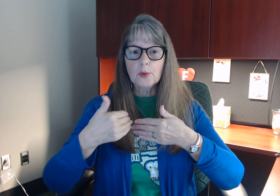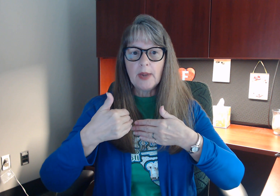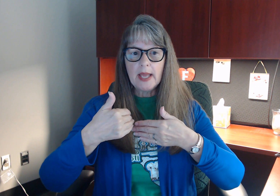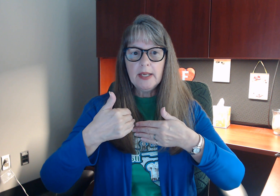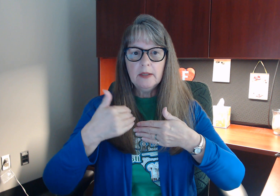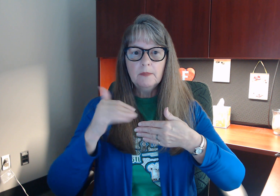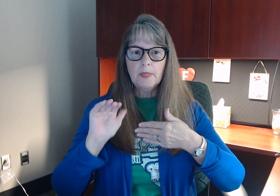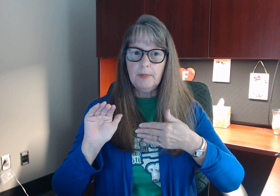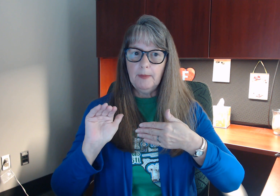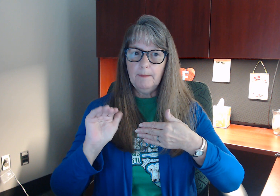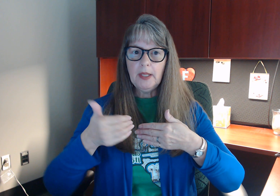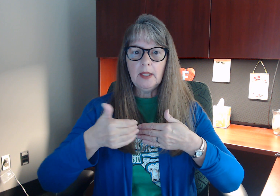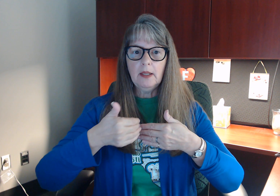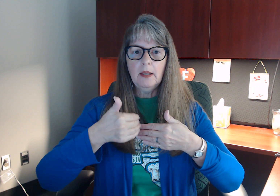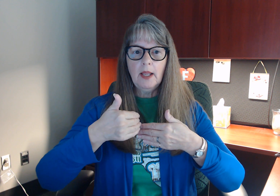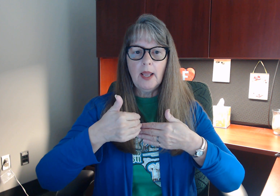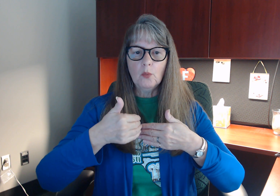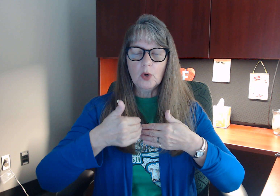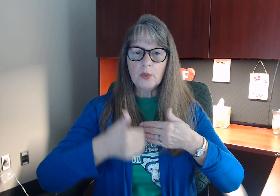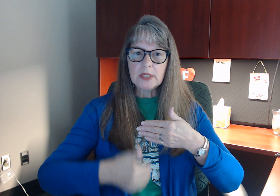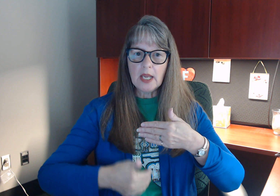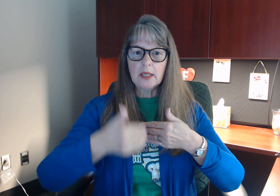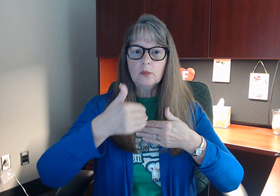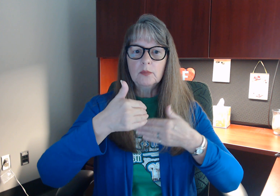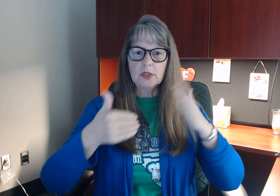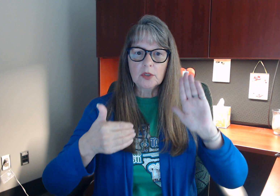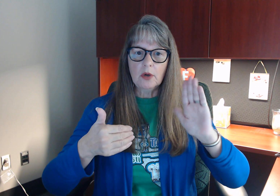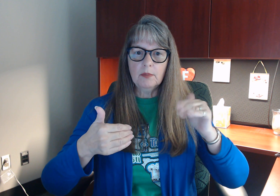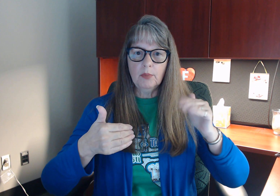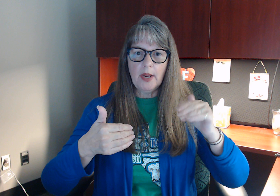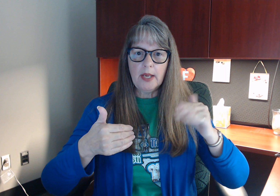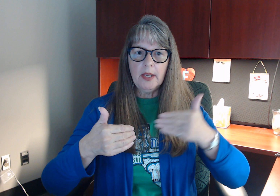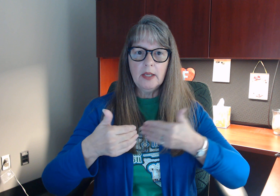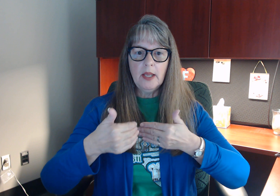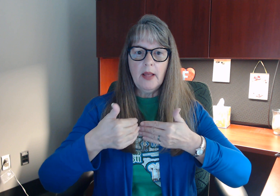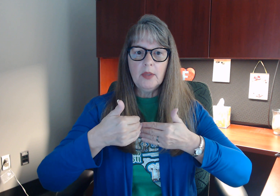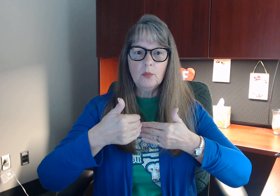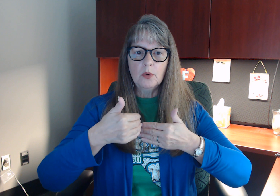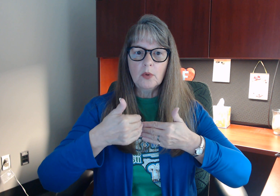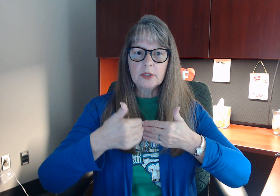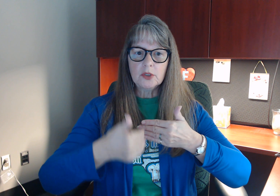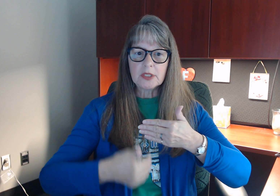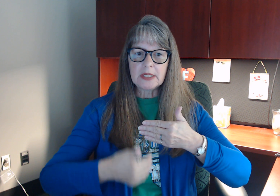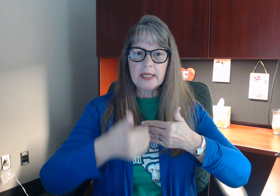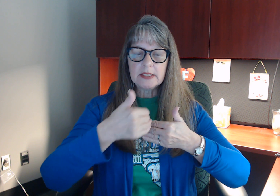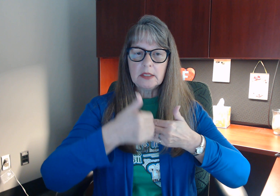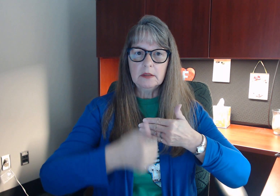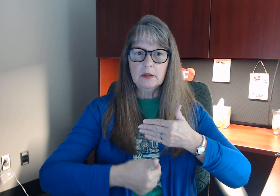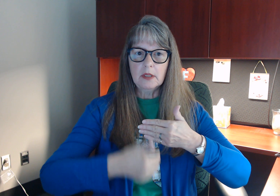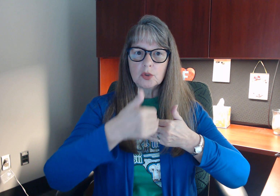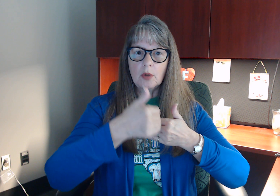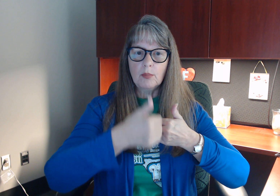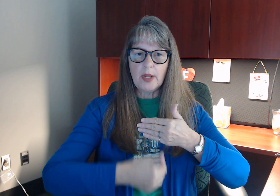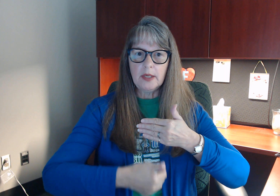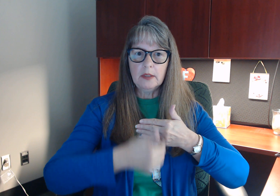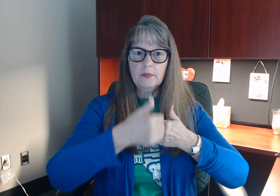Bread, then B, and we're going to cut it. This is our bread, and then we're going to just slice it. This is our bread.